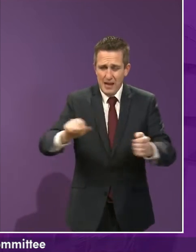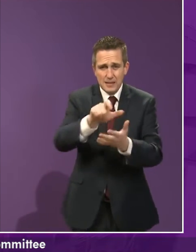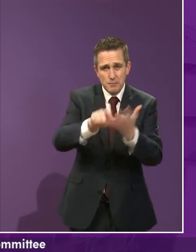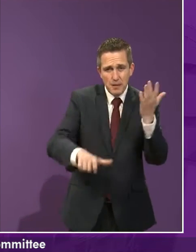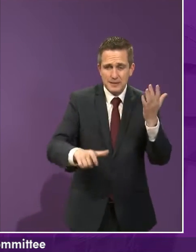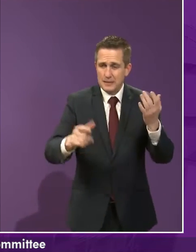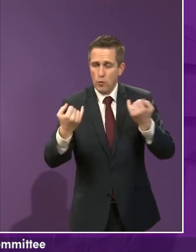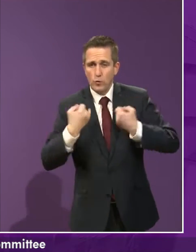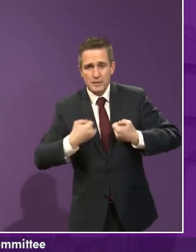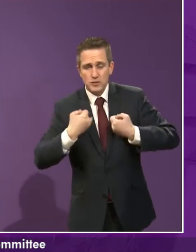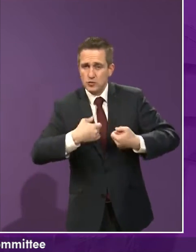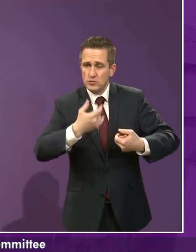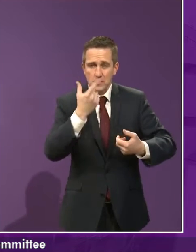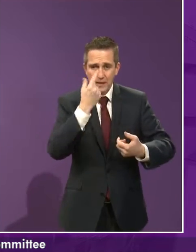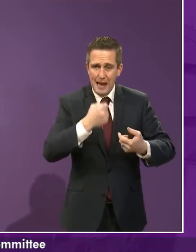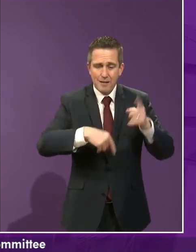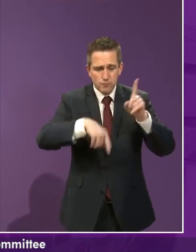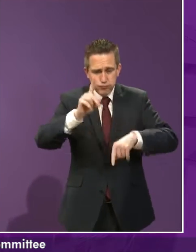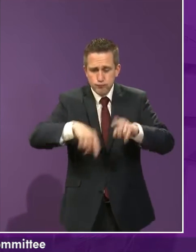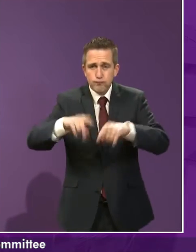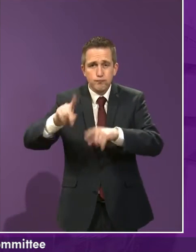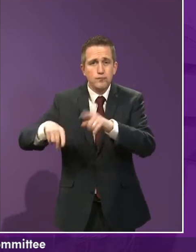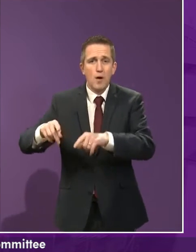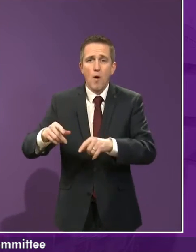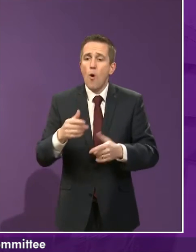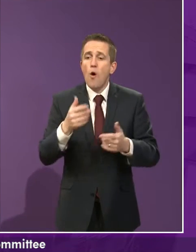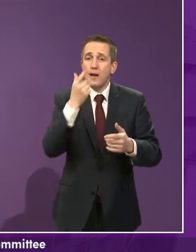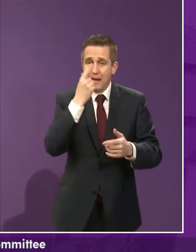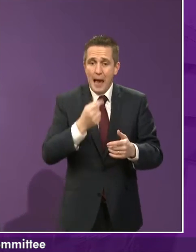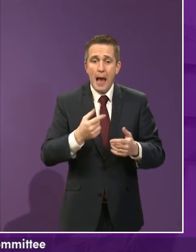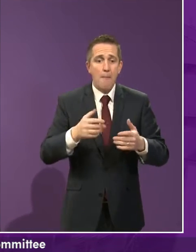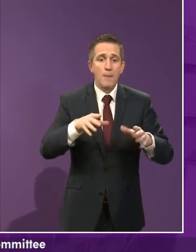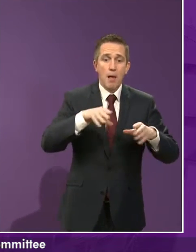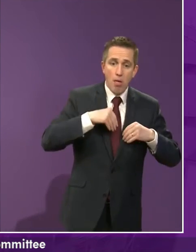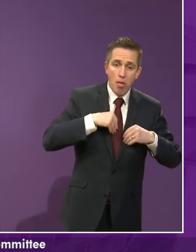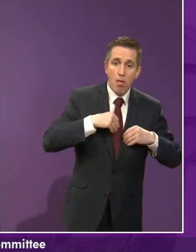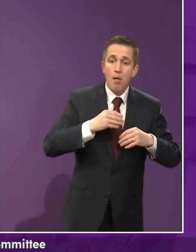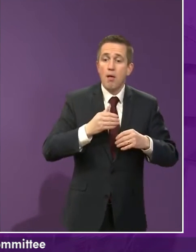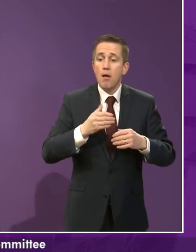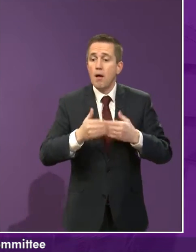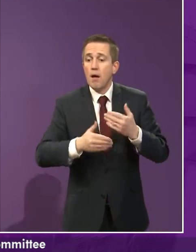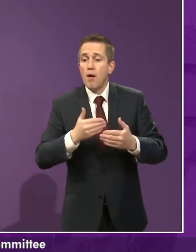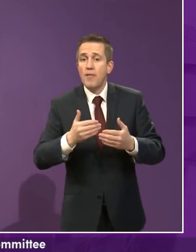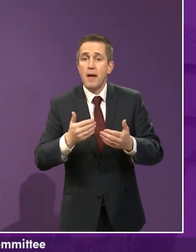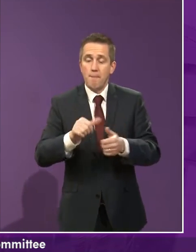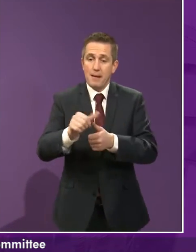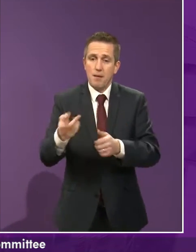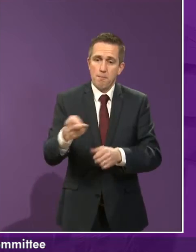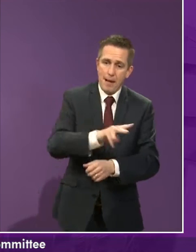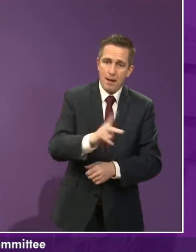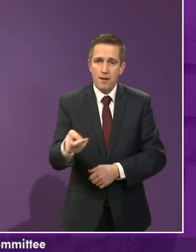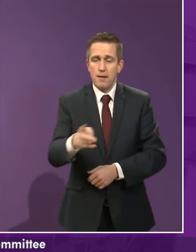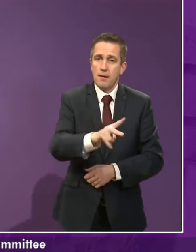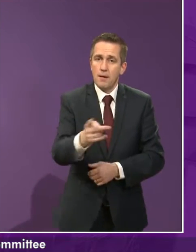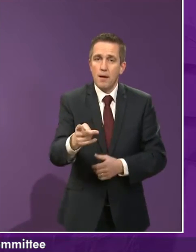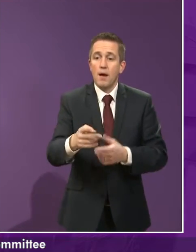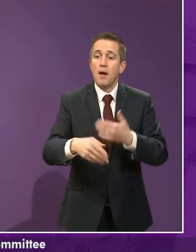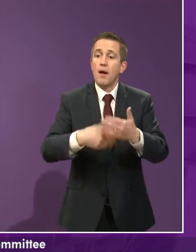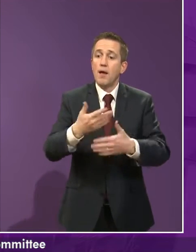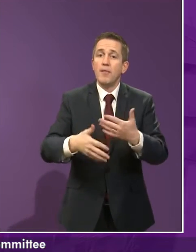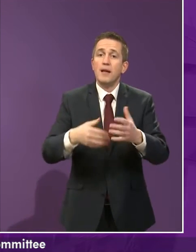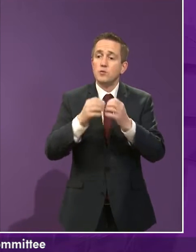Their conditions can be fluctuating, they can be intermittent. You could perhaps have a plan to support them, and then a